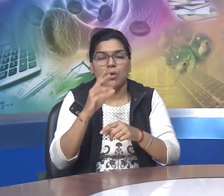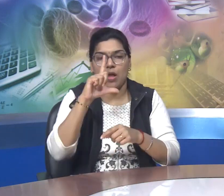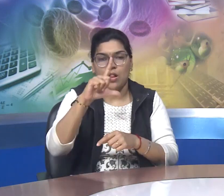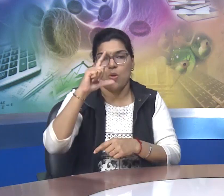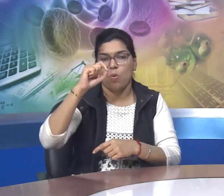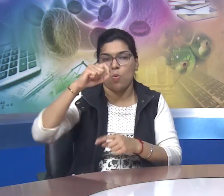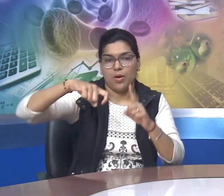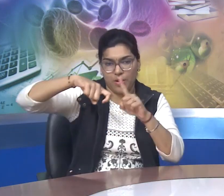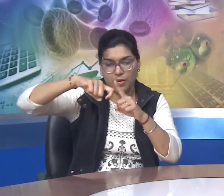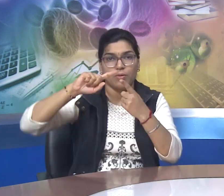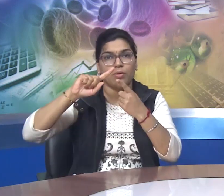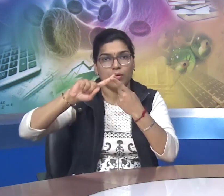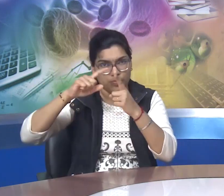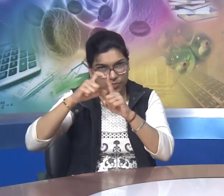looked after him.